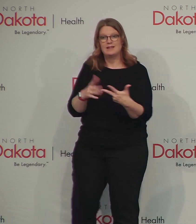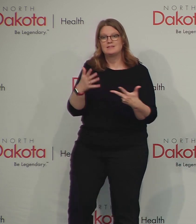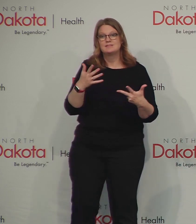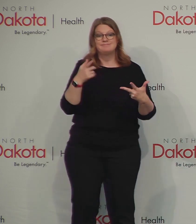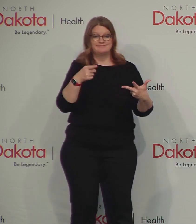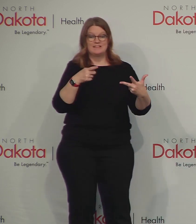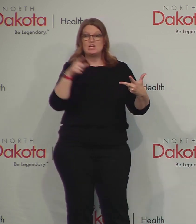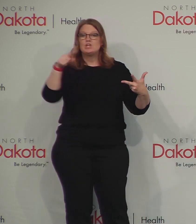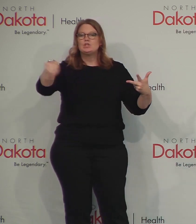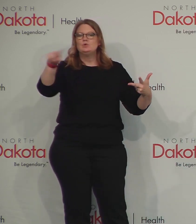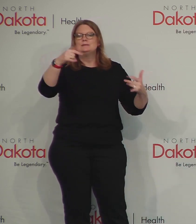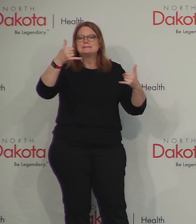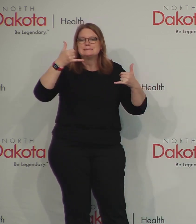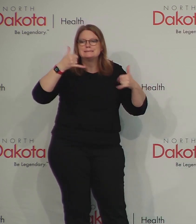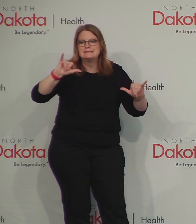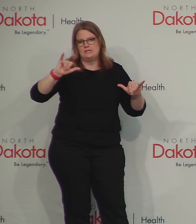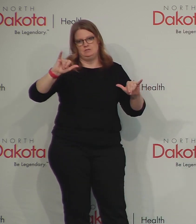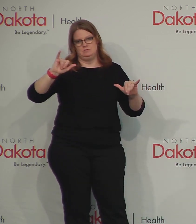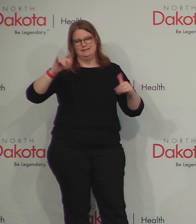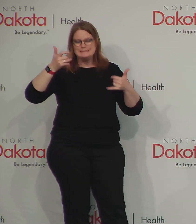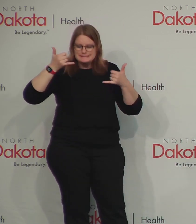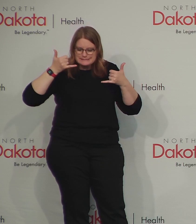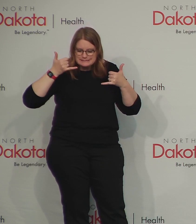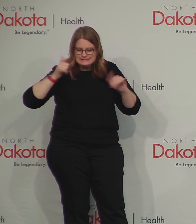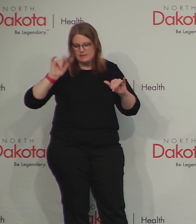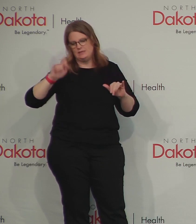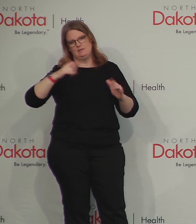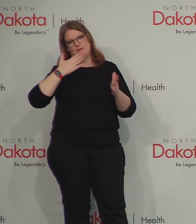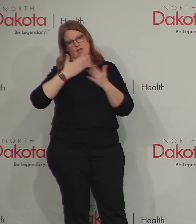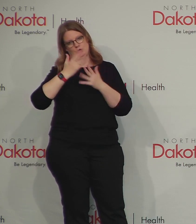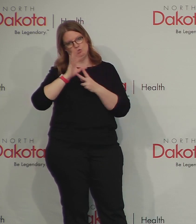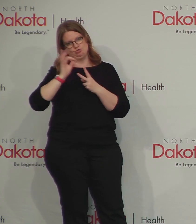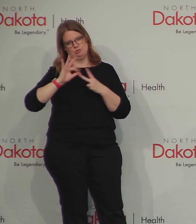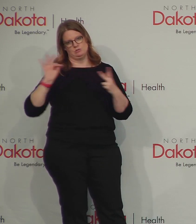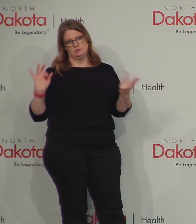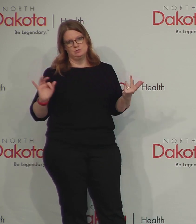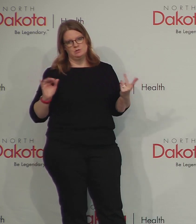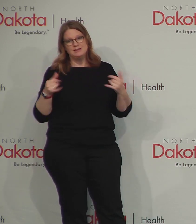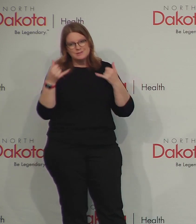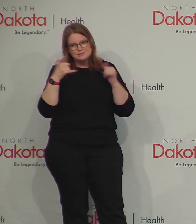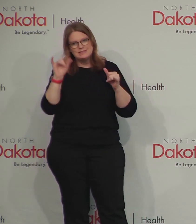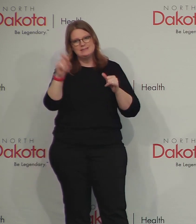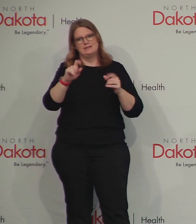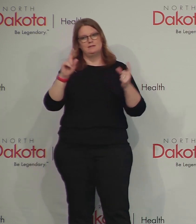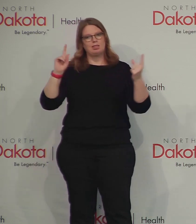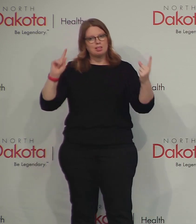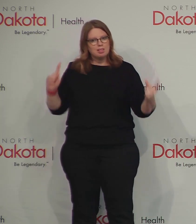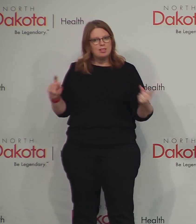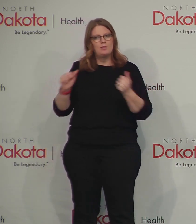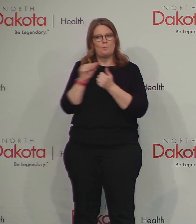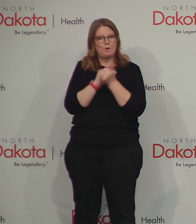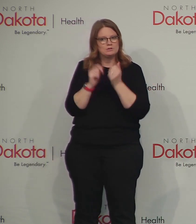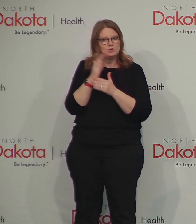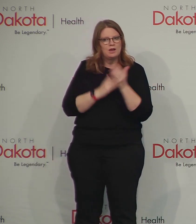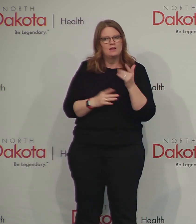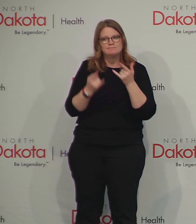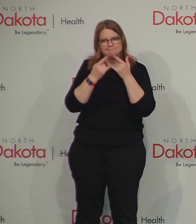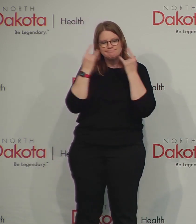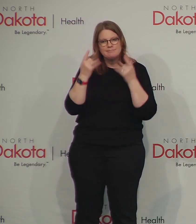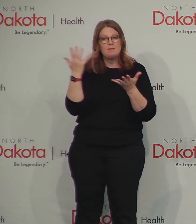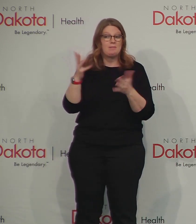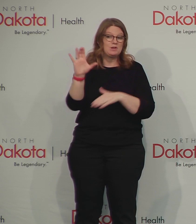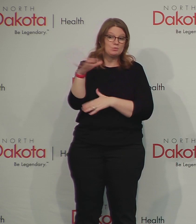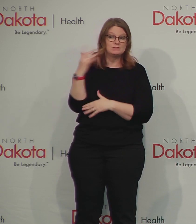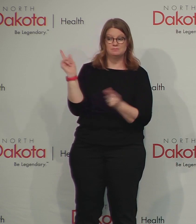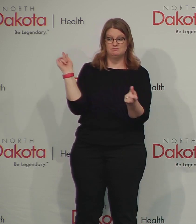make. And individuals have made great choices in the last weeks over the holidays, and so over Thanksgiving, and everybody was worried